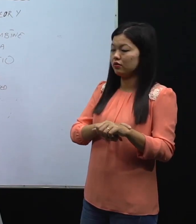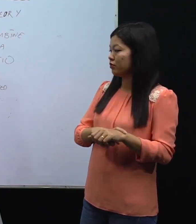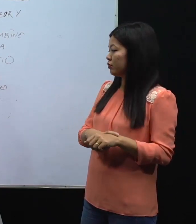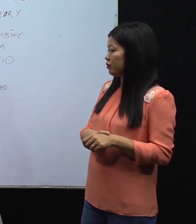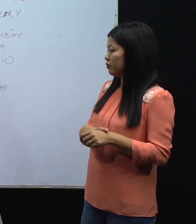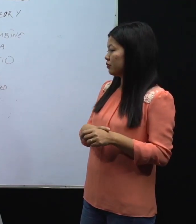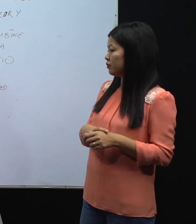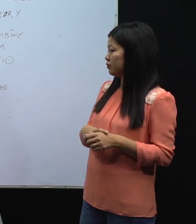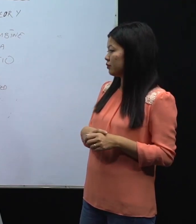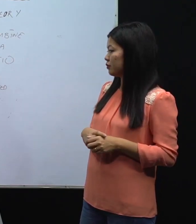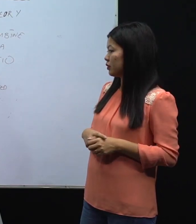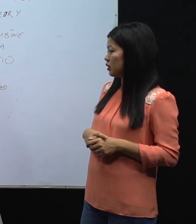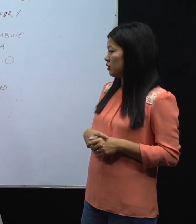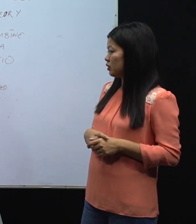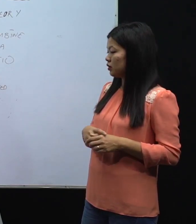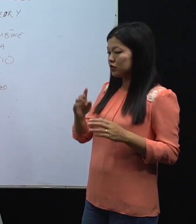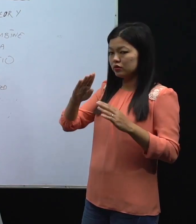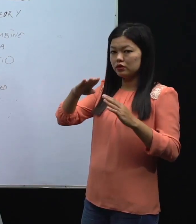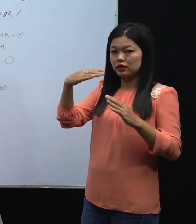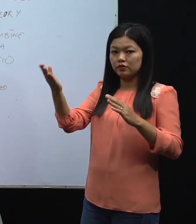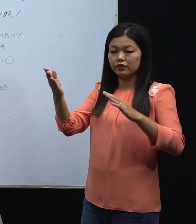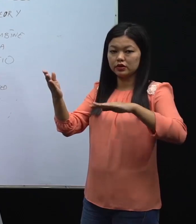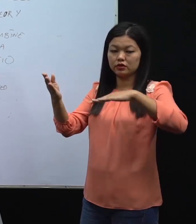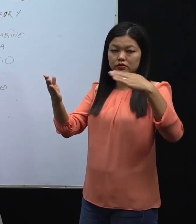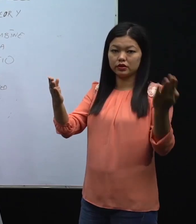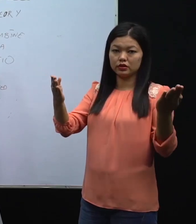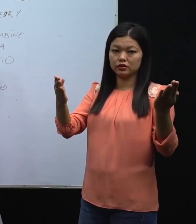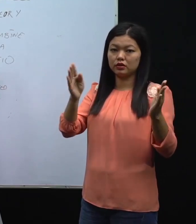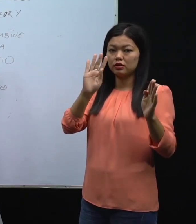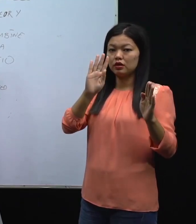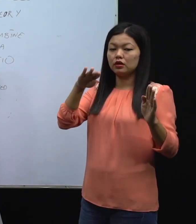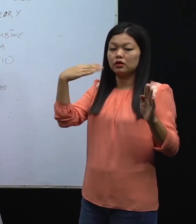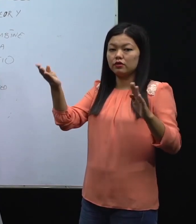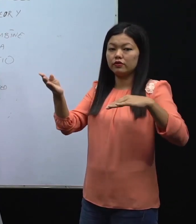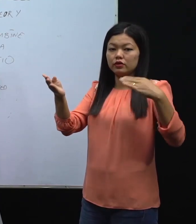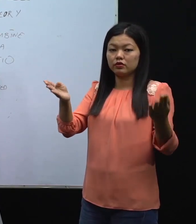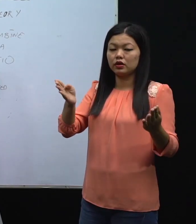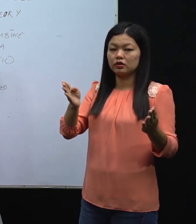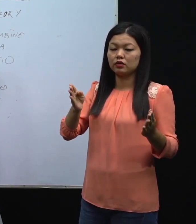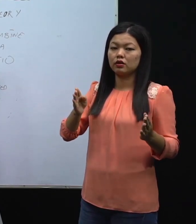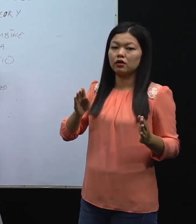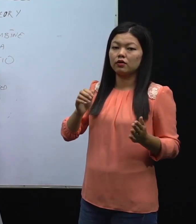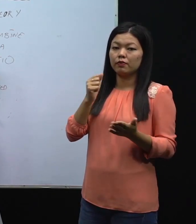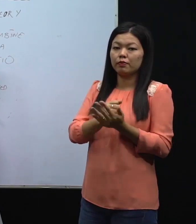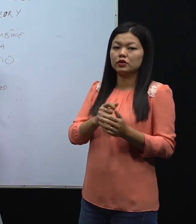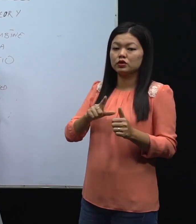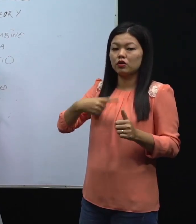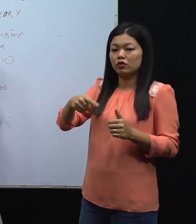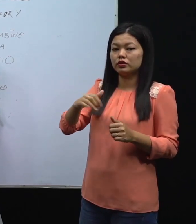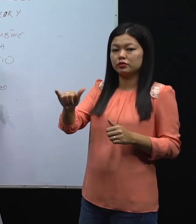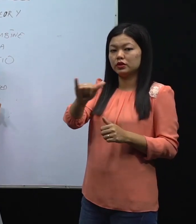side should be equal and must be equal. Okay. Any physical change.